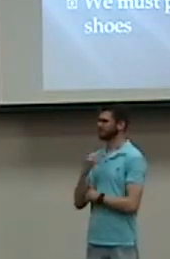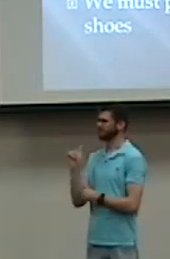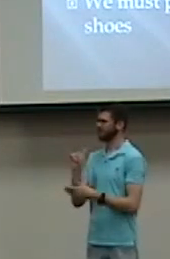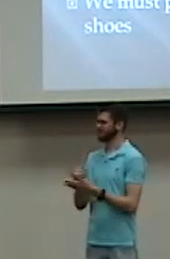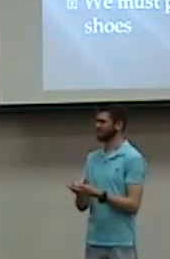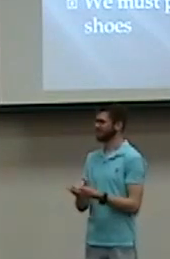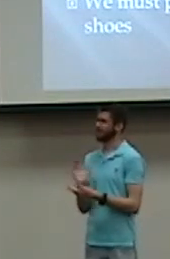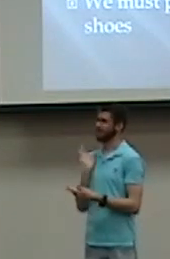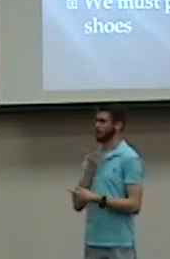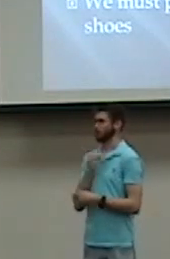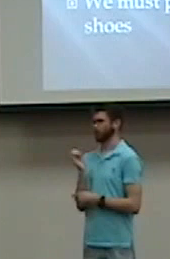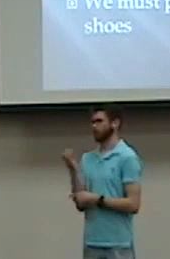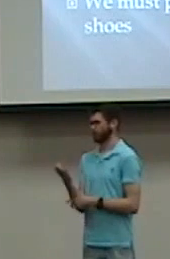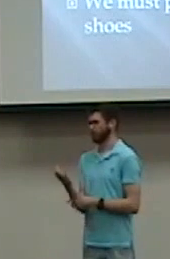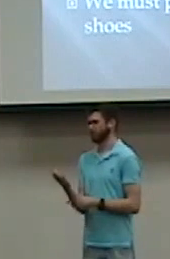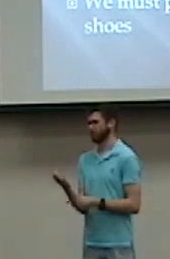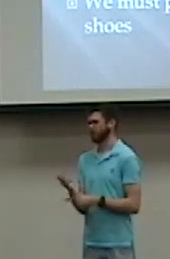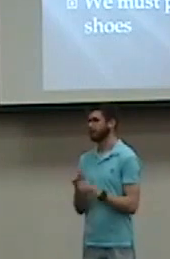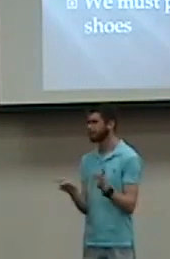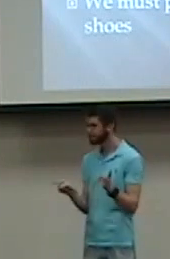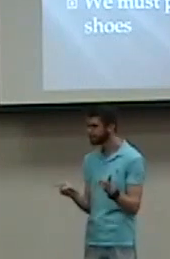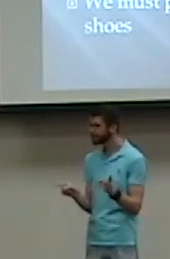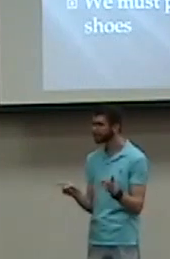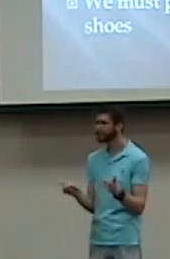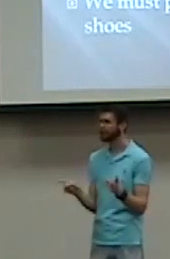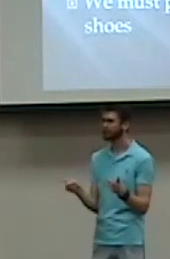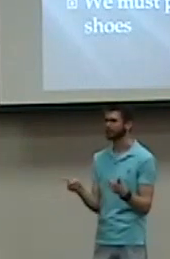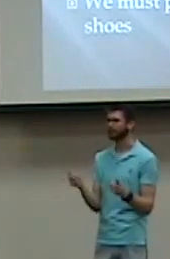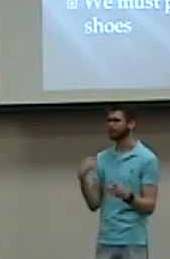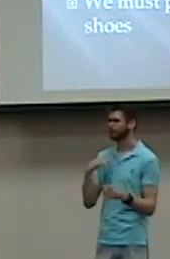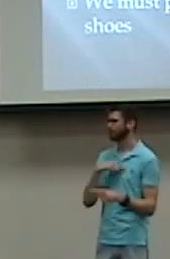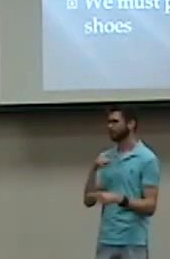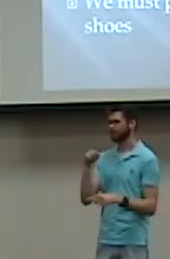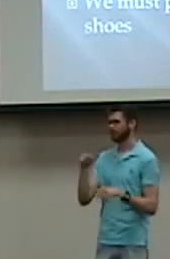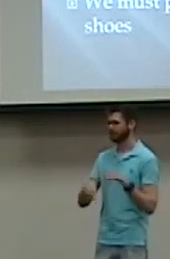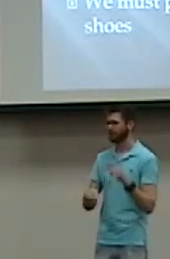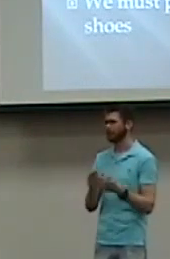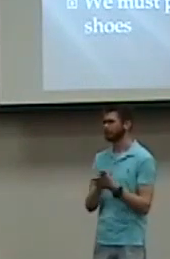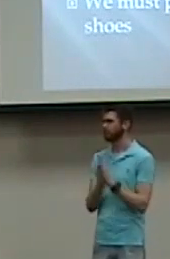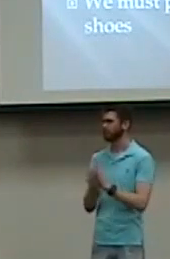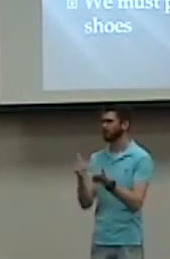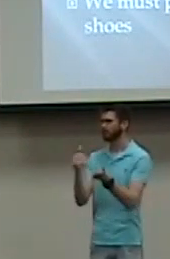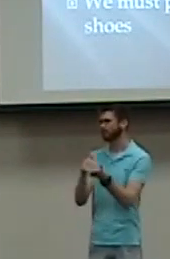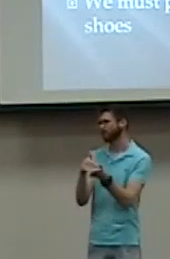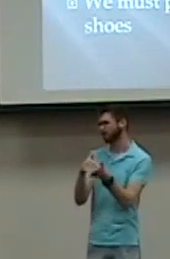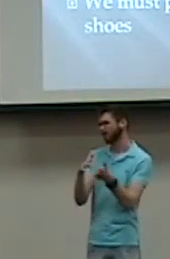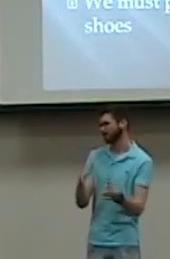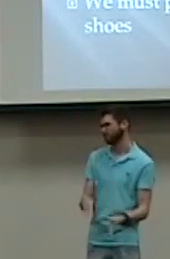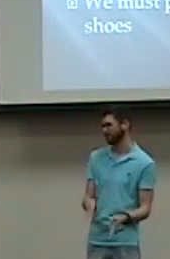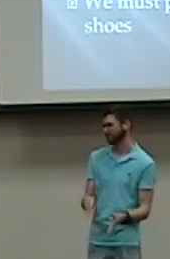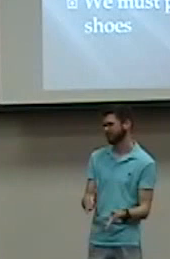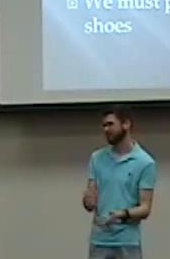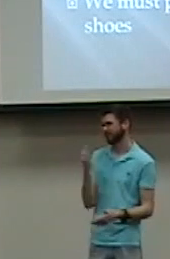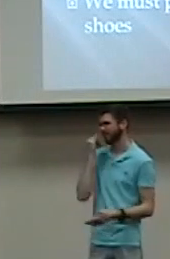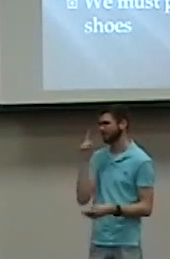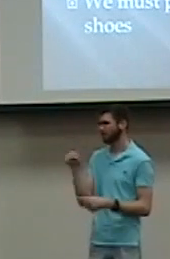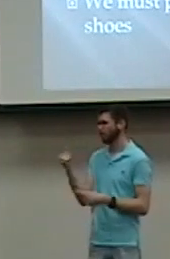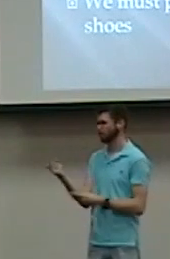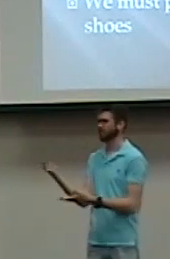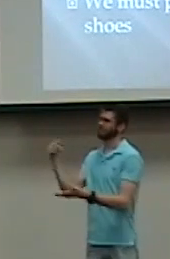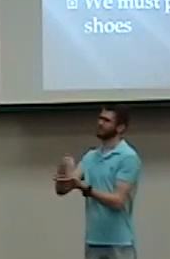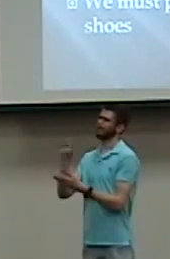job. But we cannot play the role of a physician. As much as I wish we still had the gift of healing